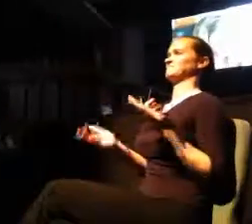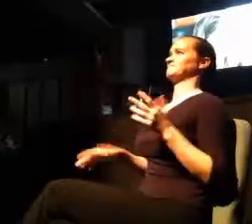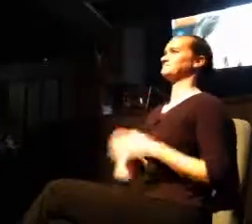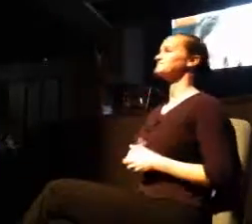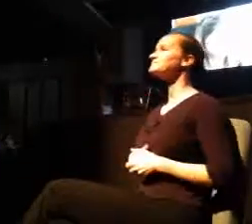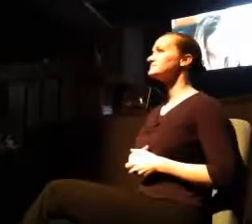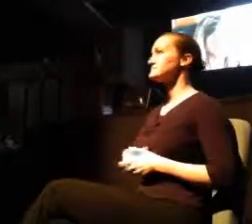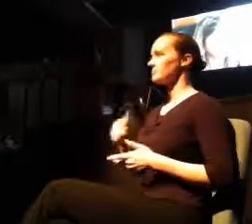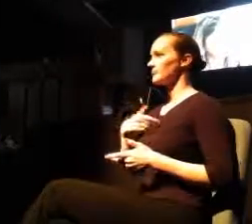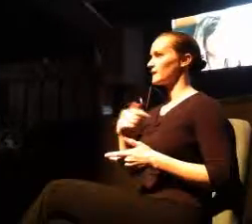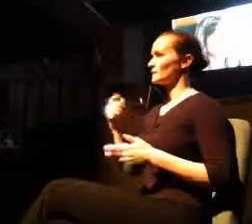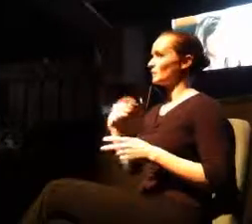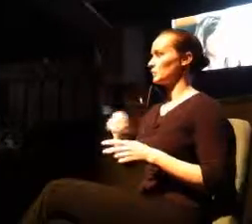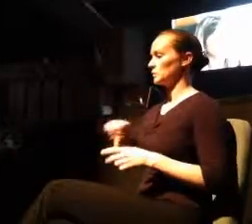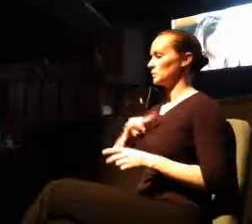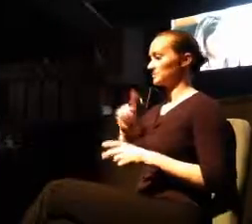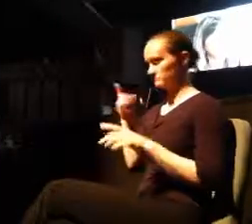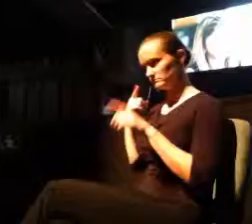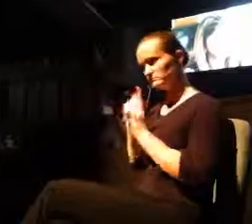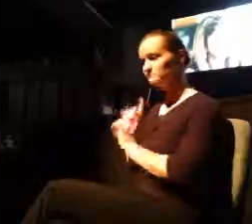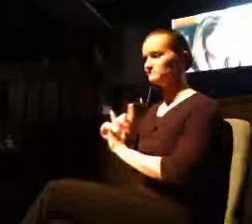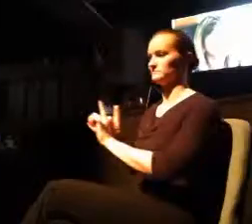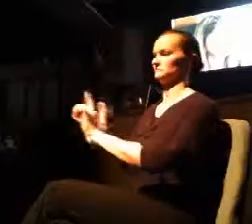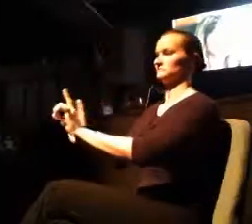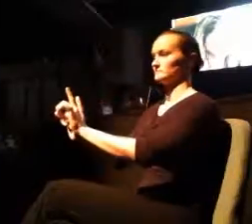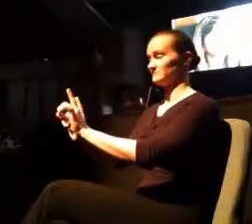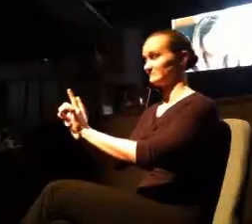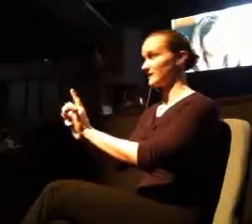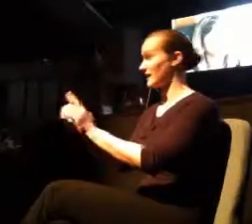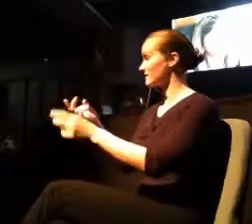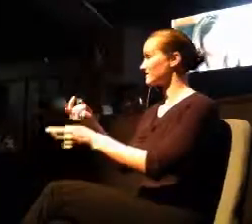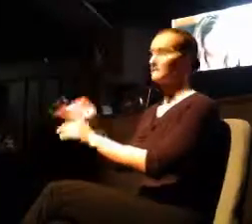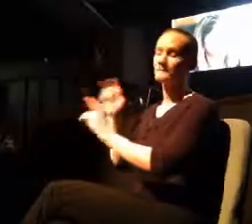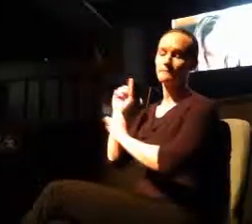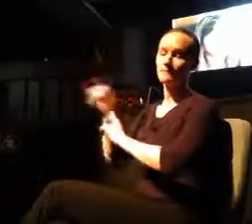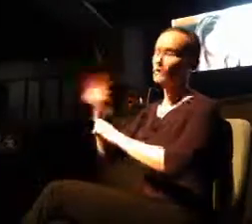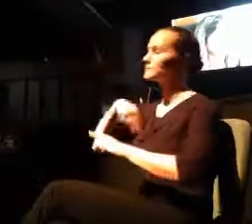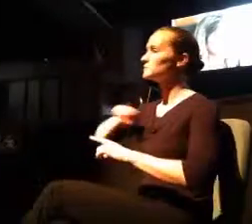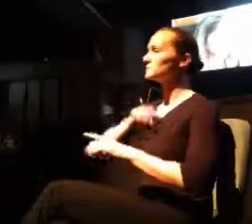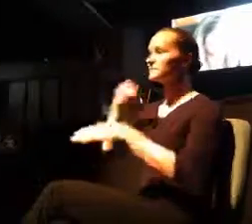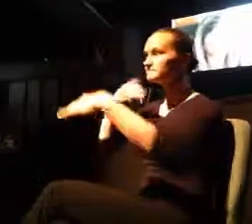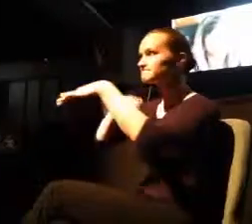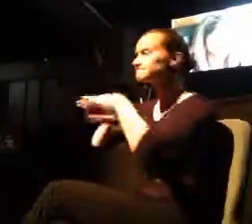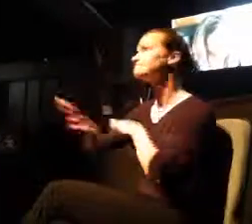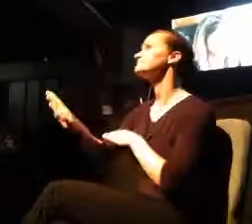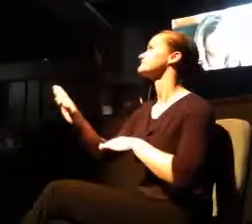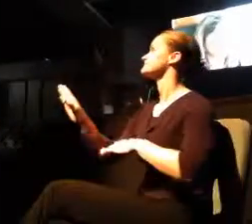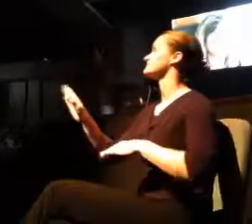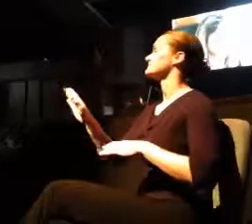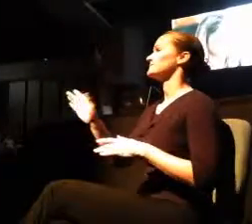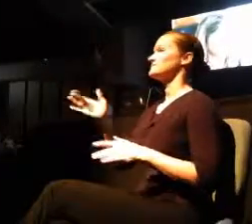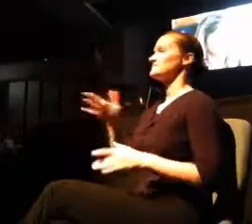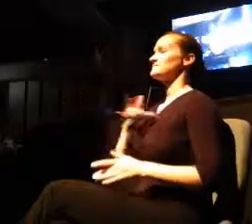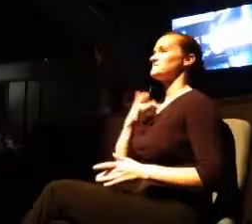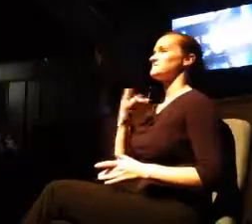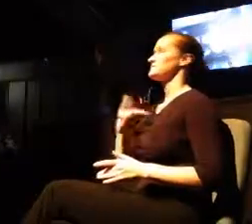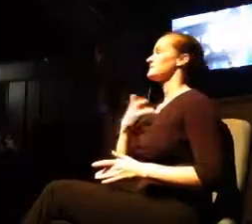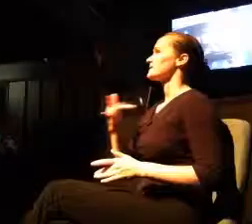But we walked and rolled in the door, and I am not kidding, from the minute we set foot in the door, it was